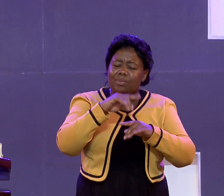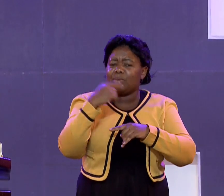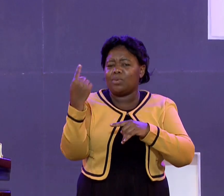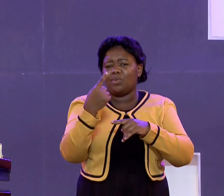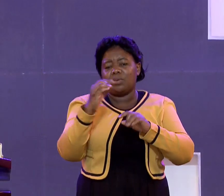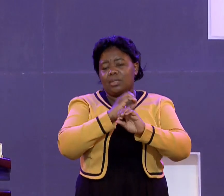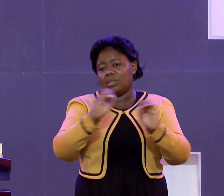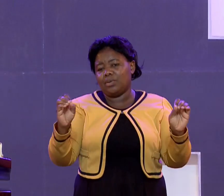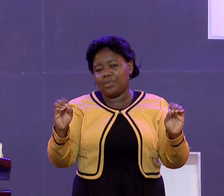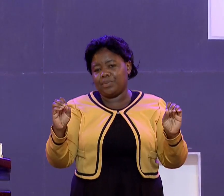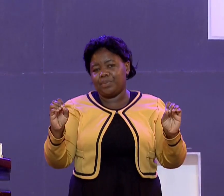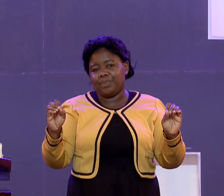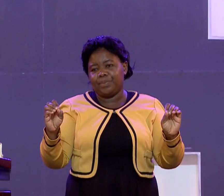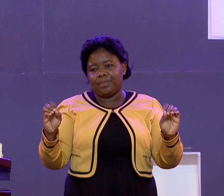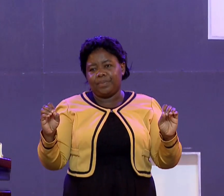we won't only talk about it today. But